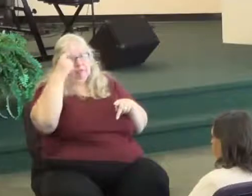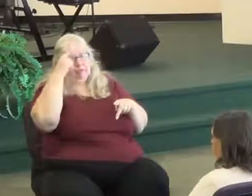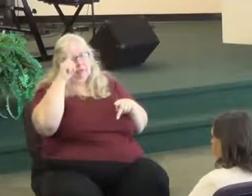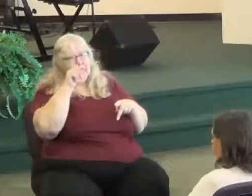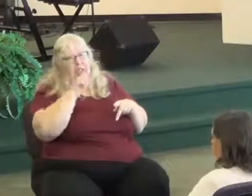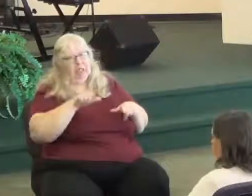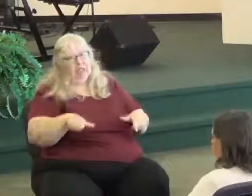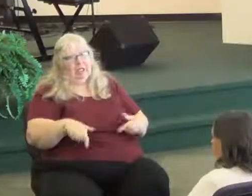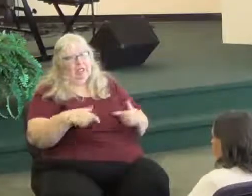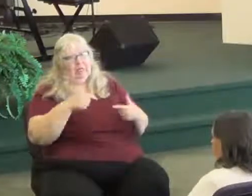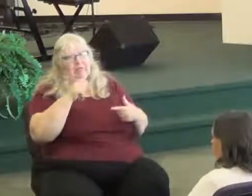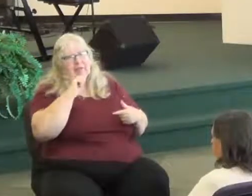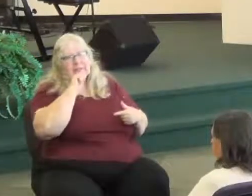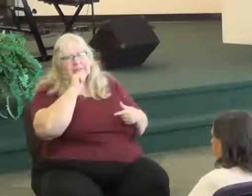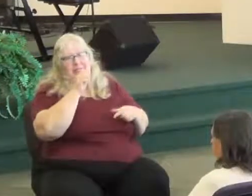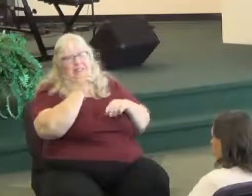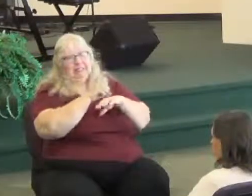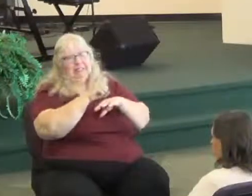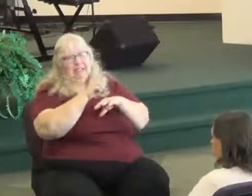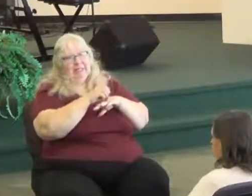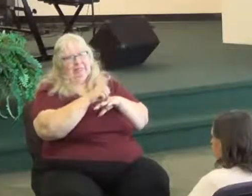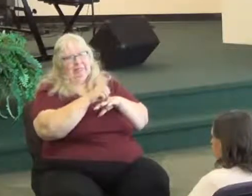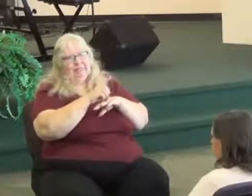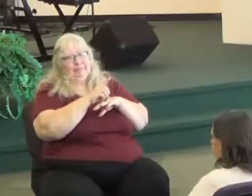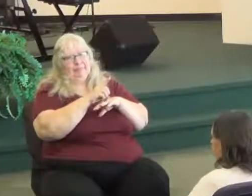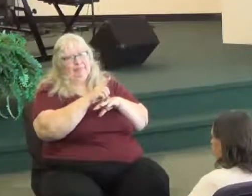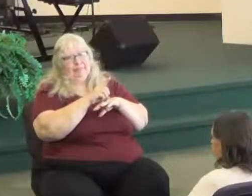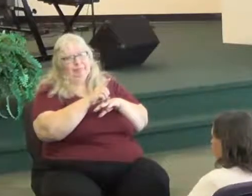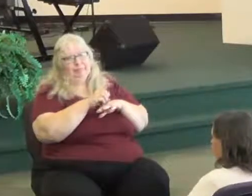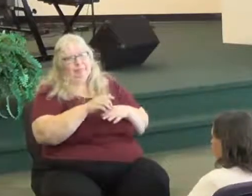Amen. So, I want you to keep that story in mind.